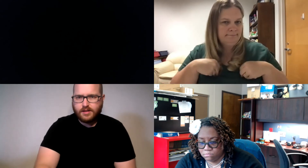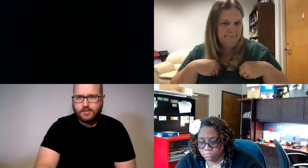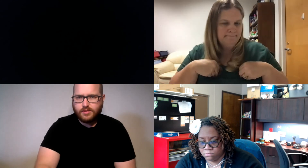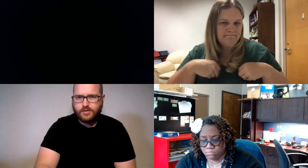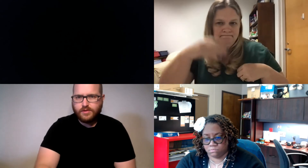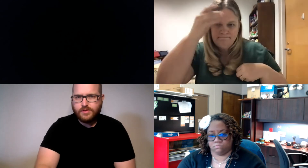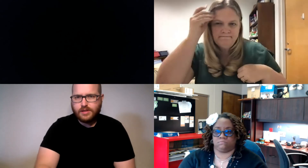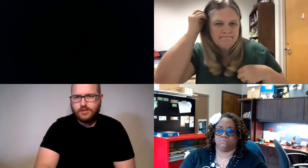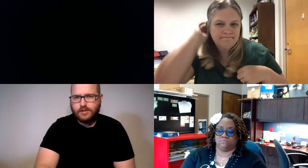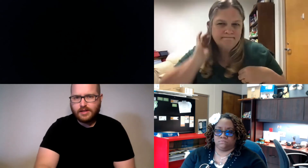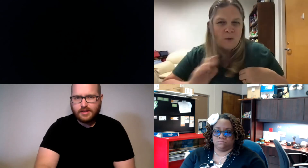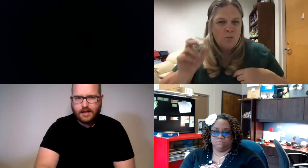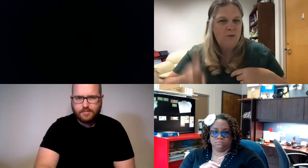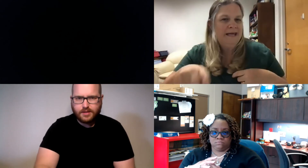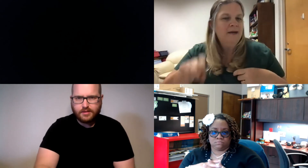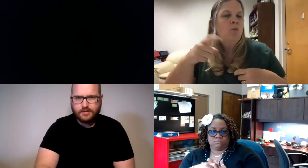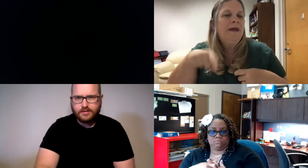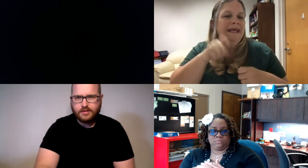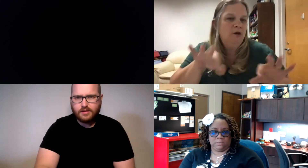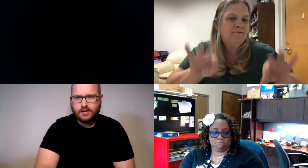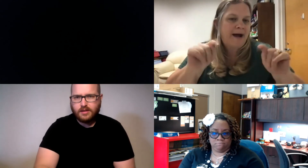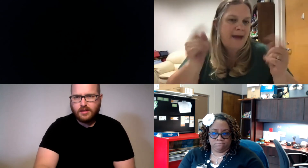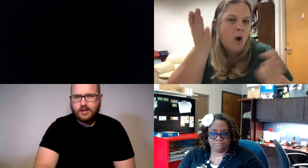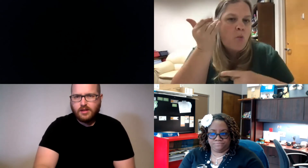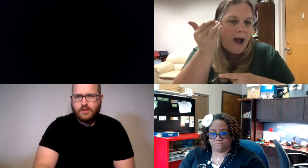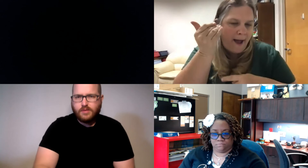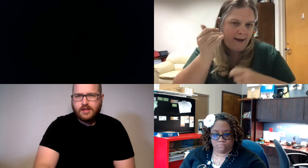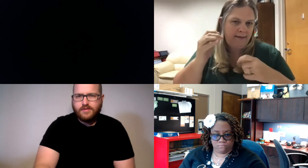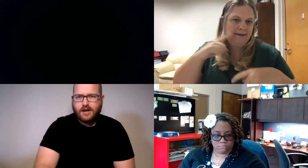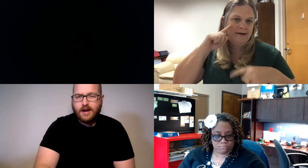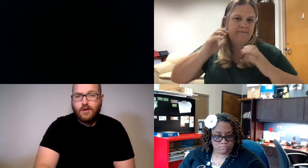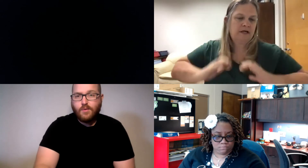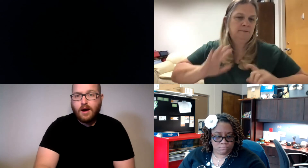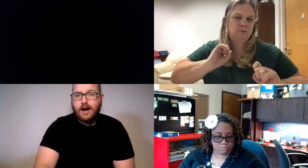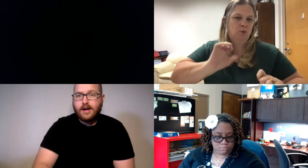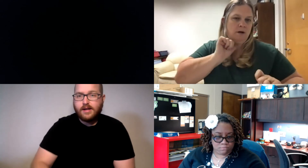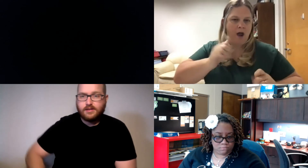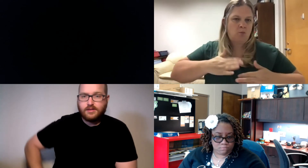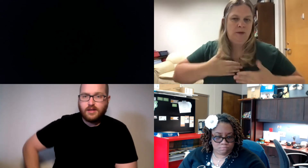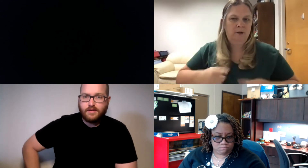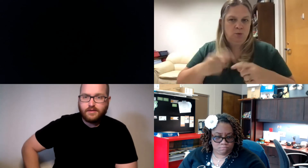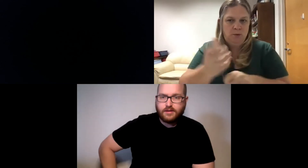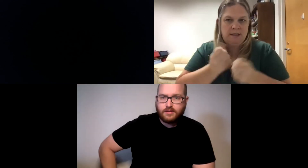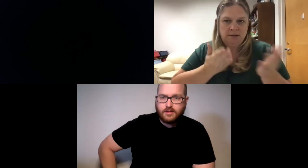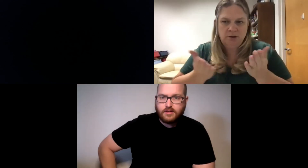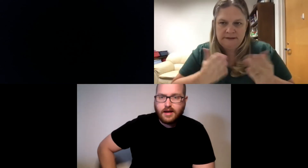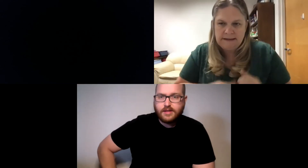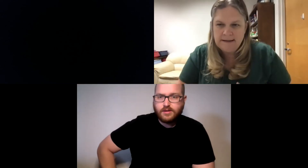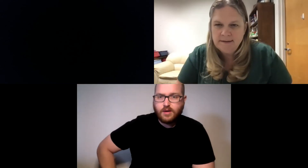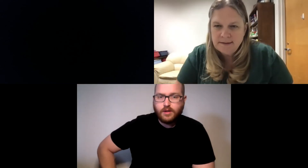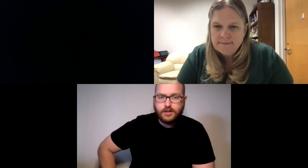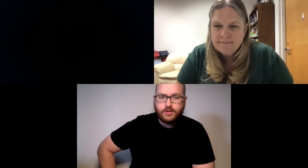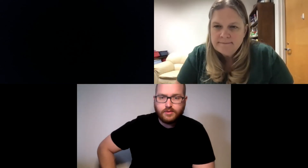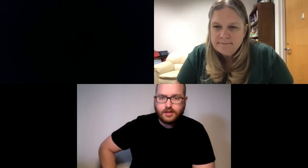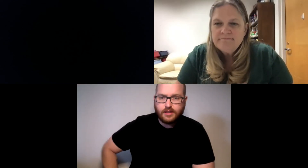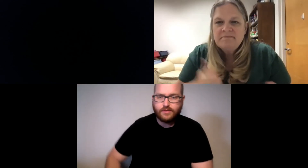Deaf customers refusing to accept. We need to find out why deaf clients are